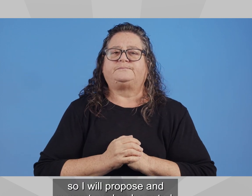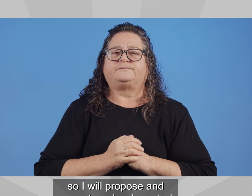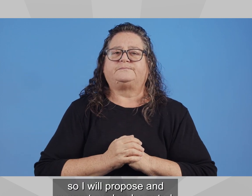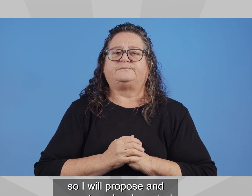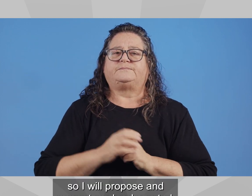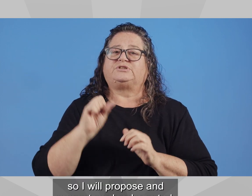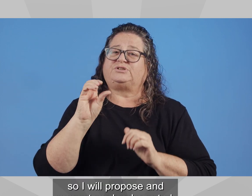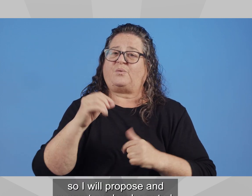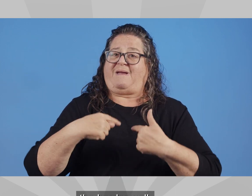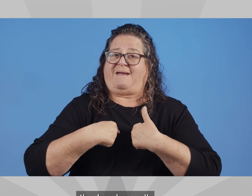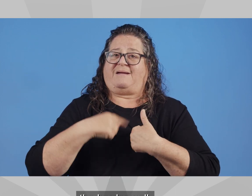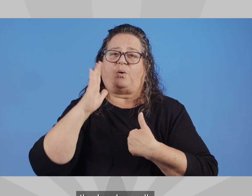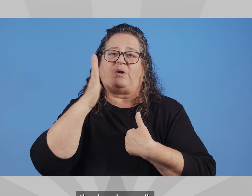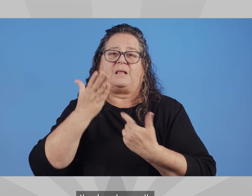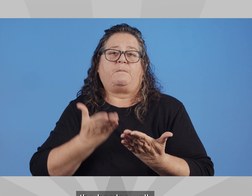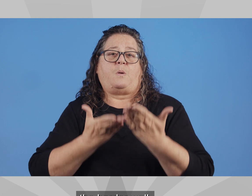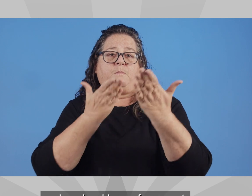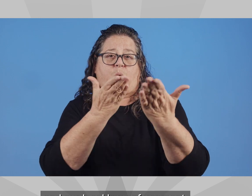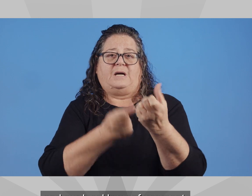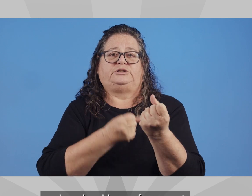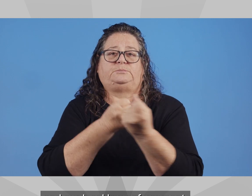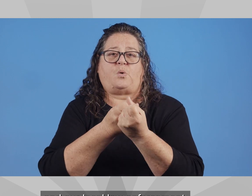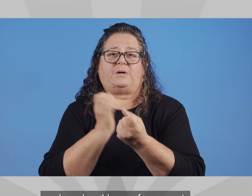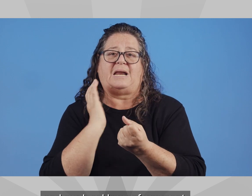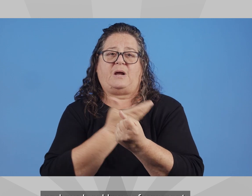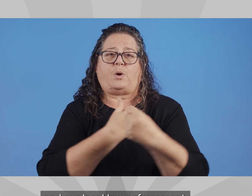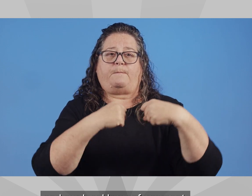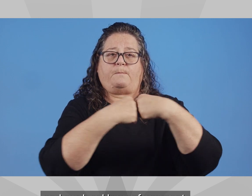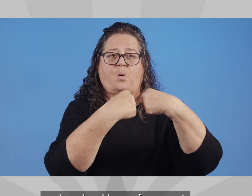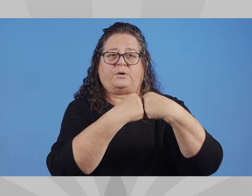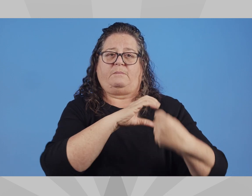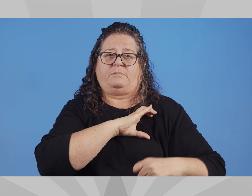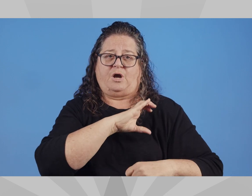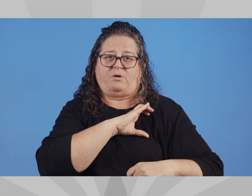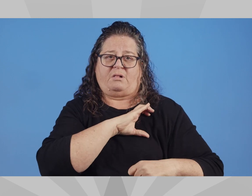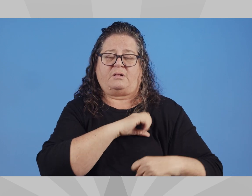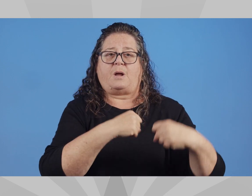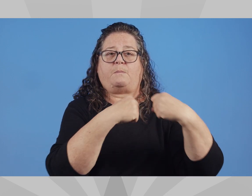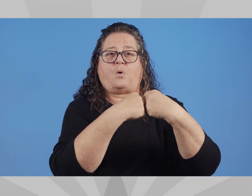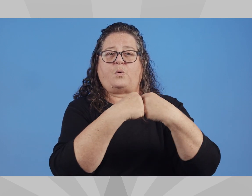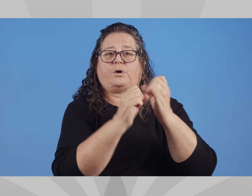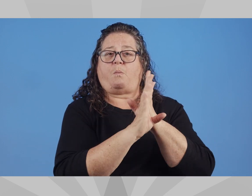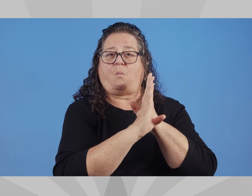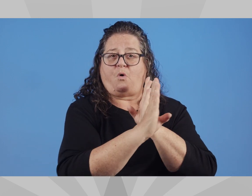Border Patrol, the border wall, and our local law enforcement.